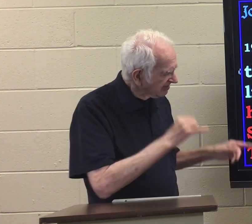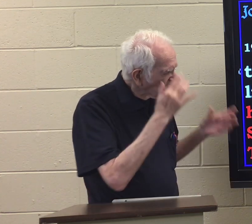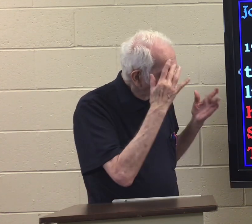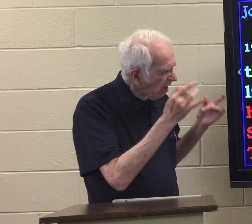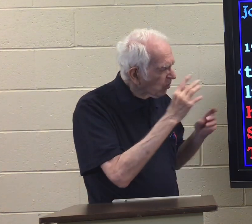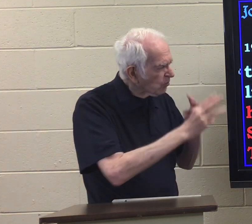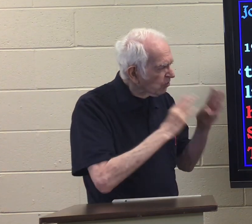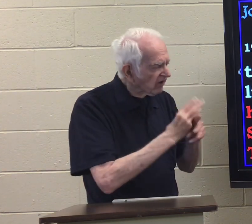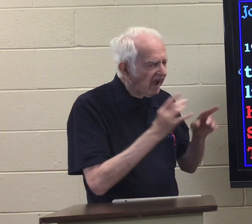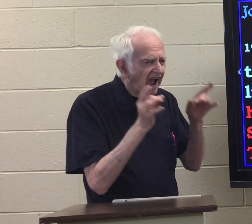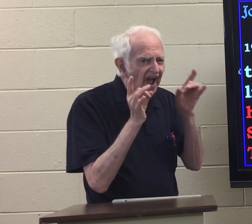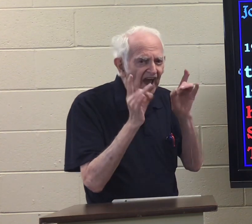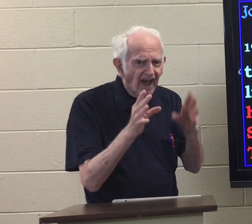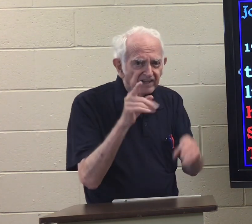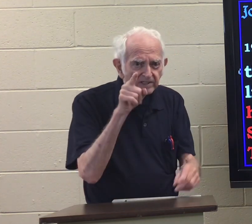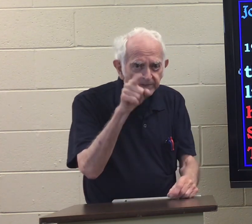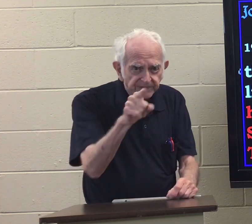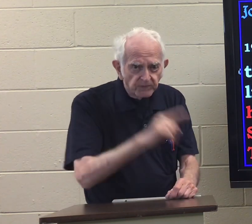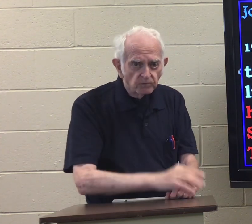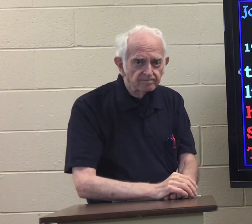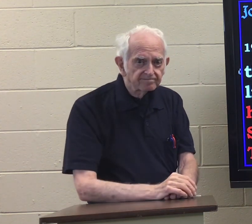That is why the world hates you.